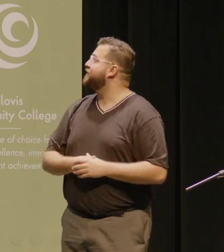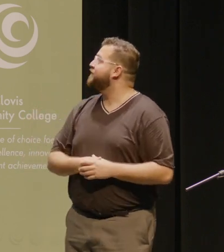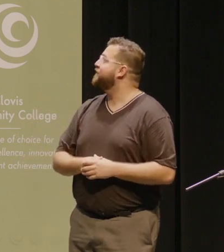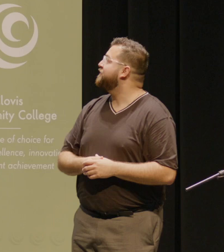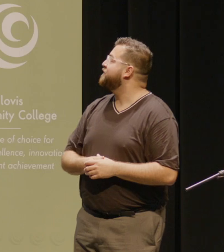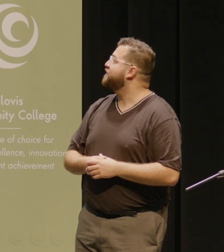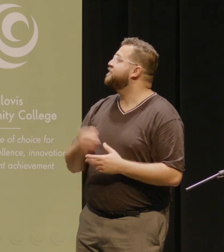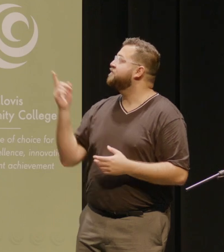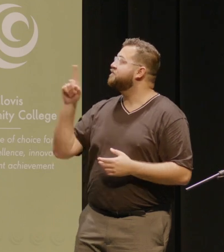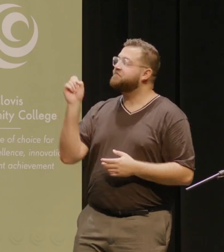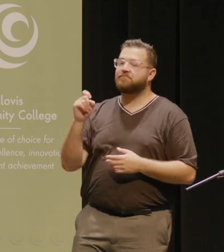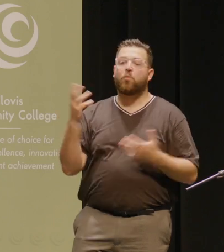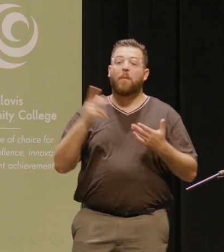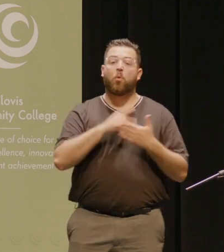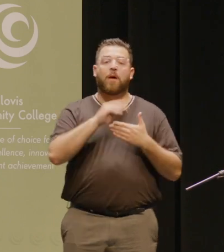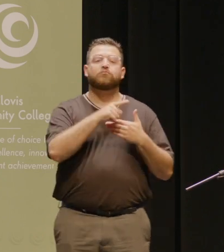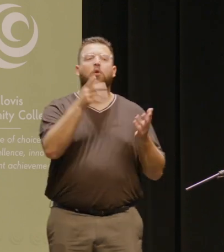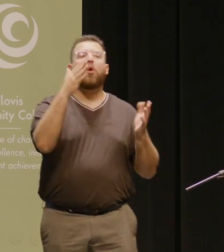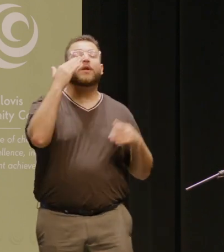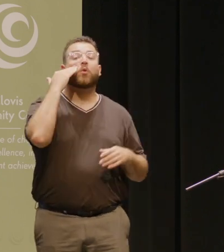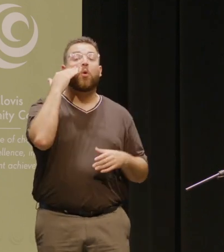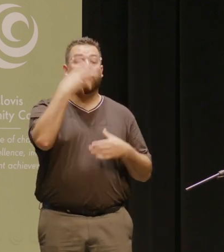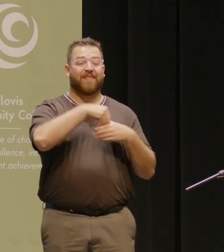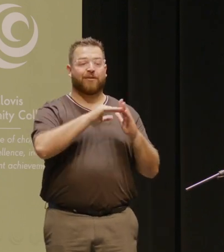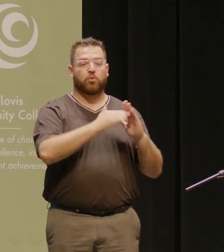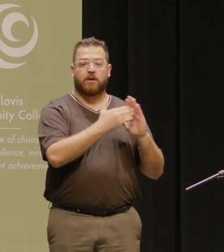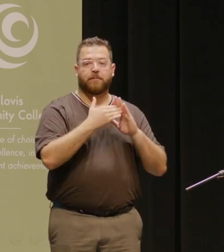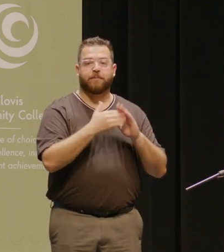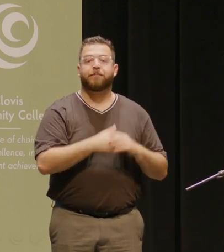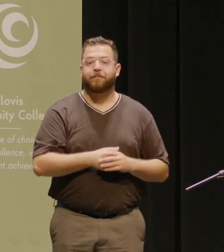What programs are you already aware of in your community?